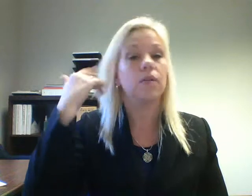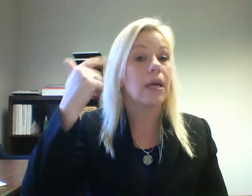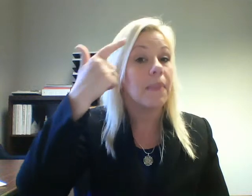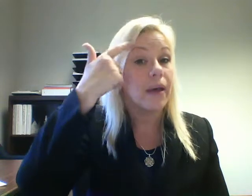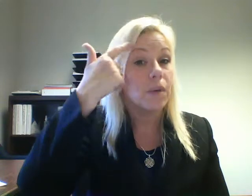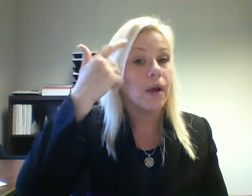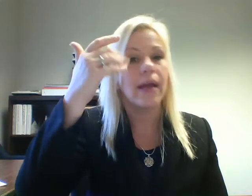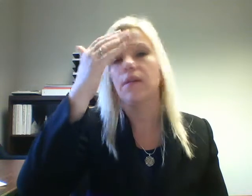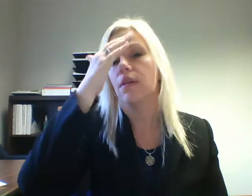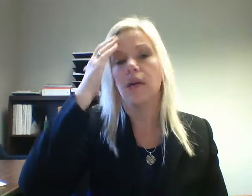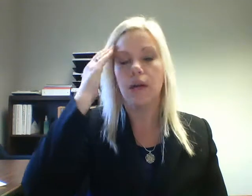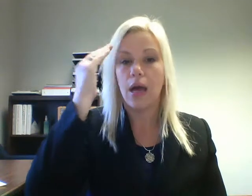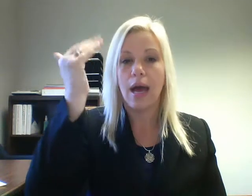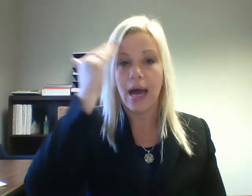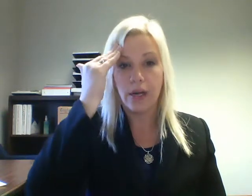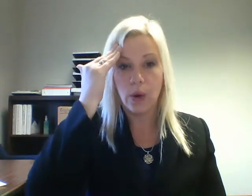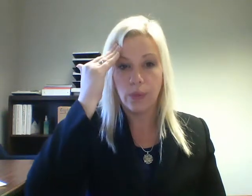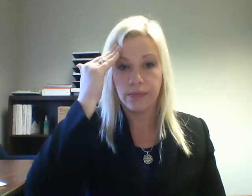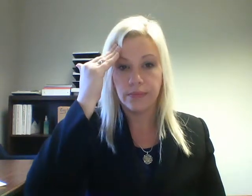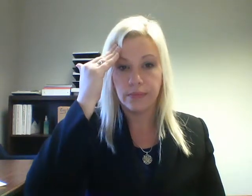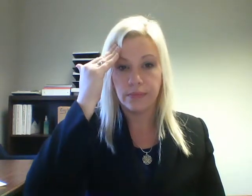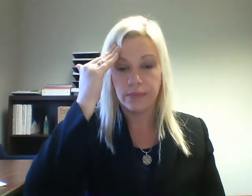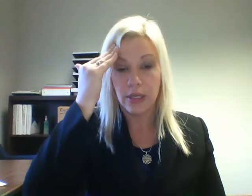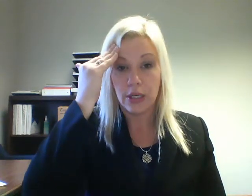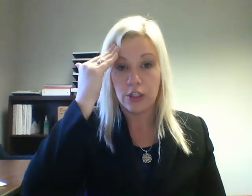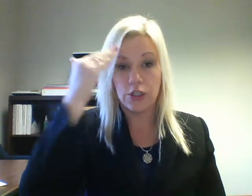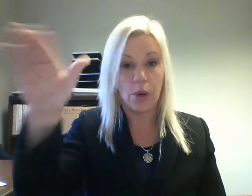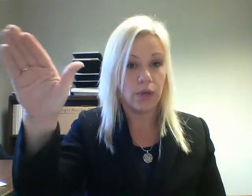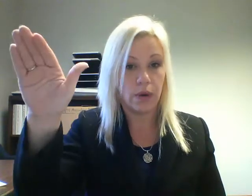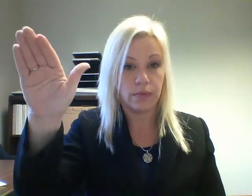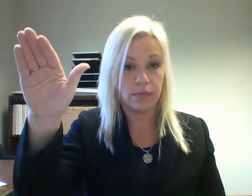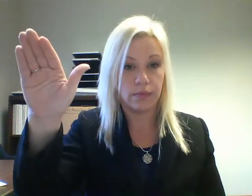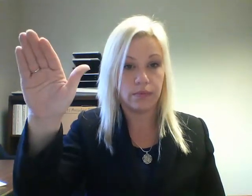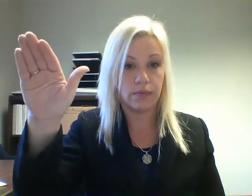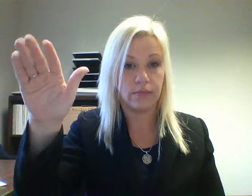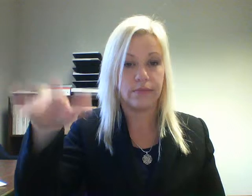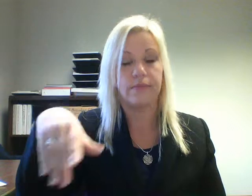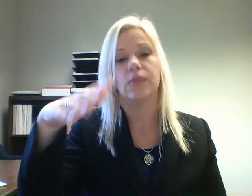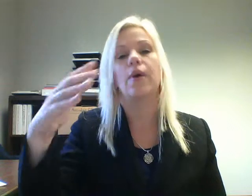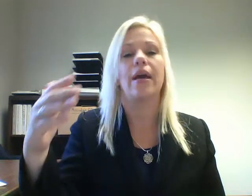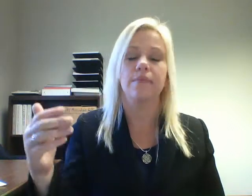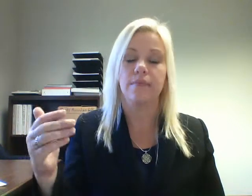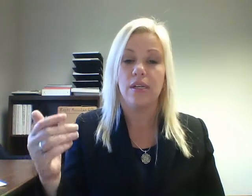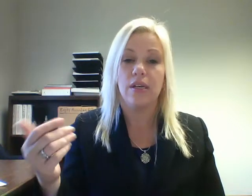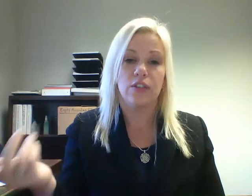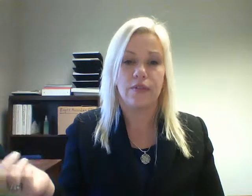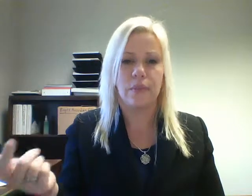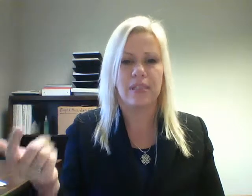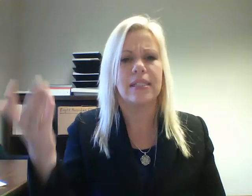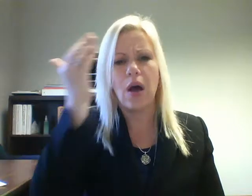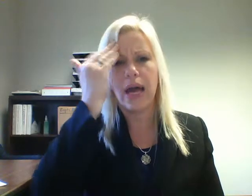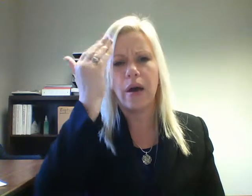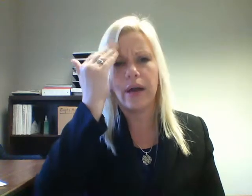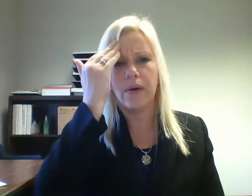like by your brain. I know. Don't know. Okay? So if somebody says, oh, I know, I know, I